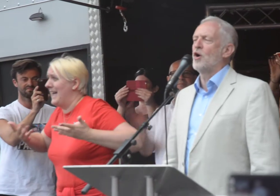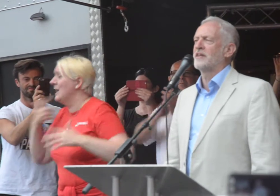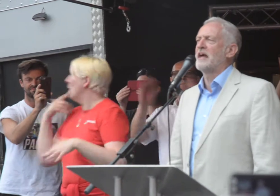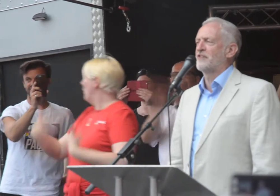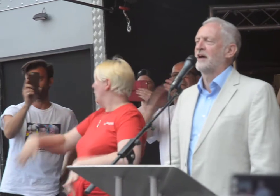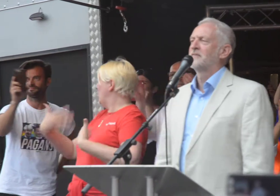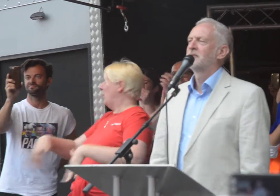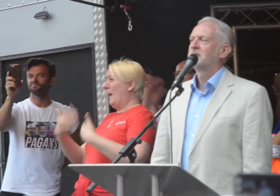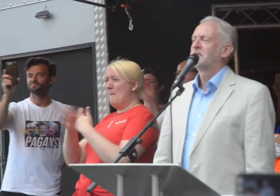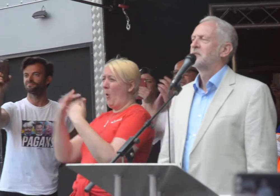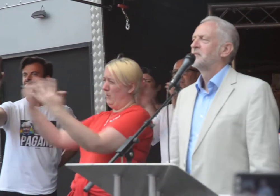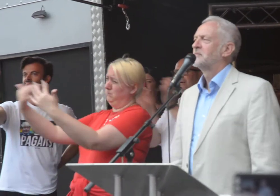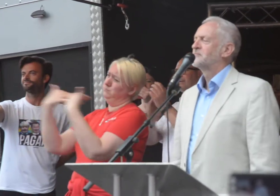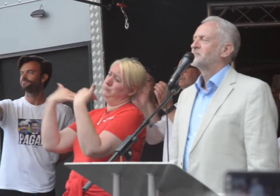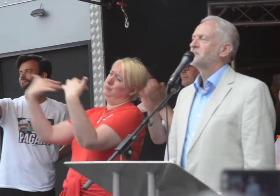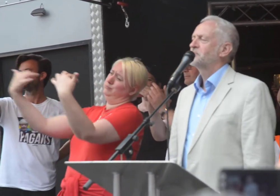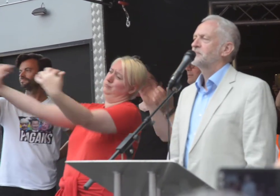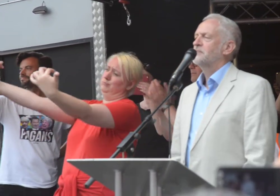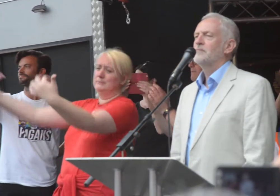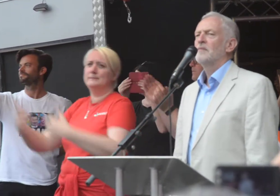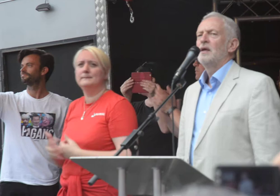are more than ever.